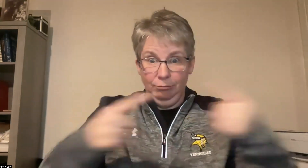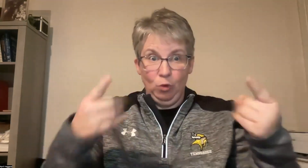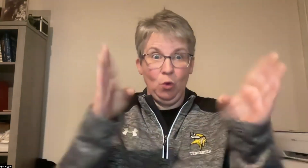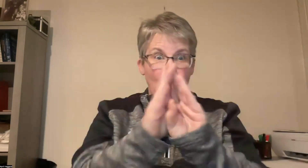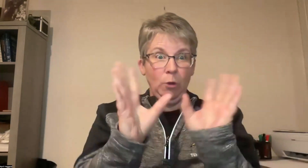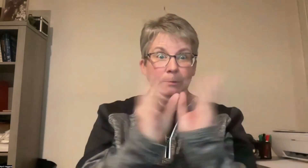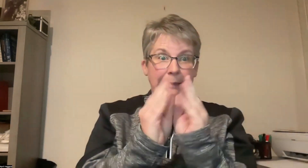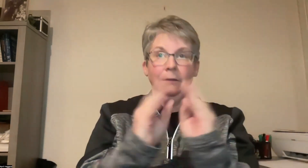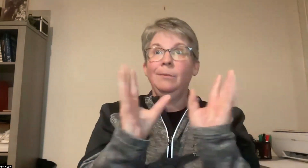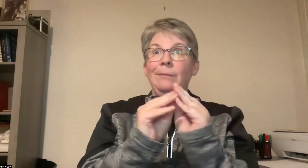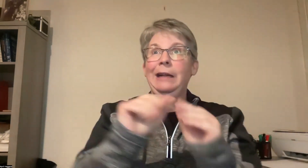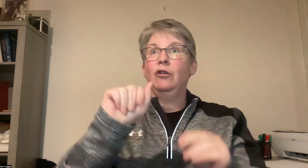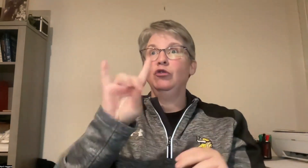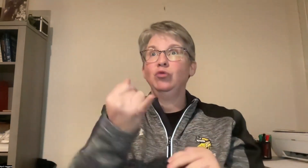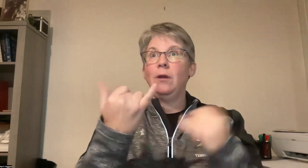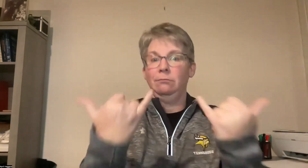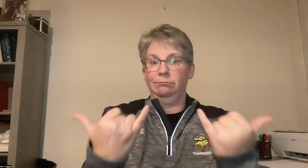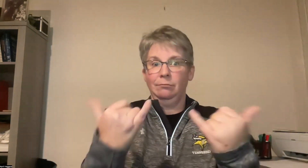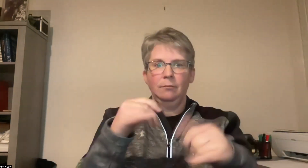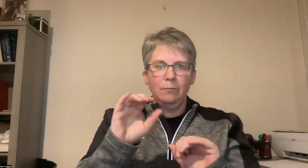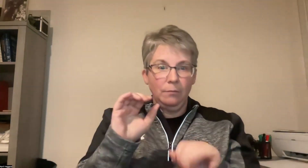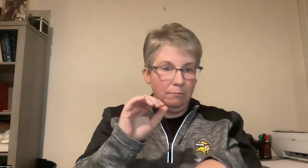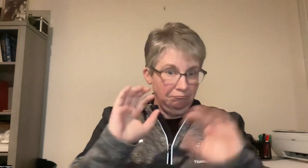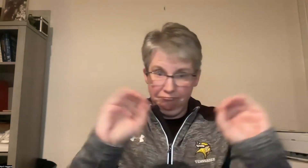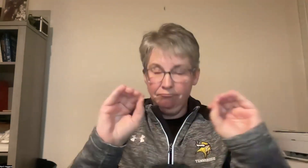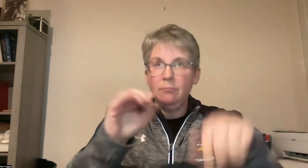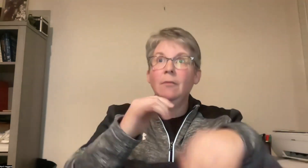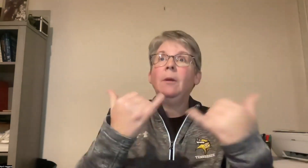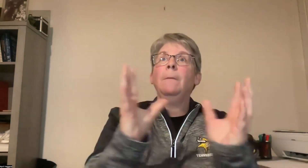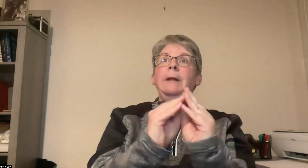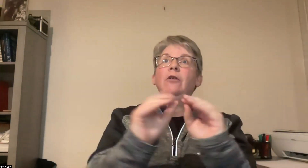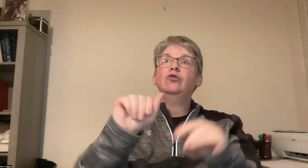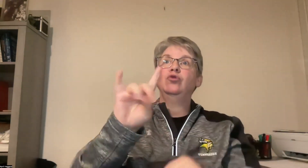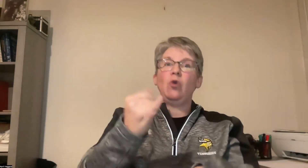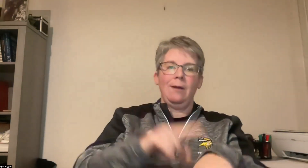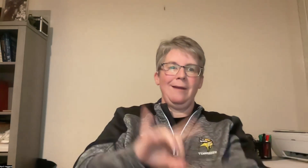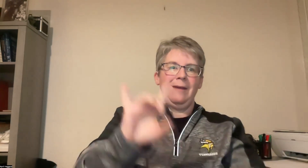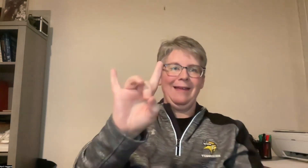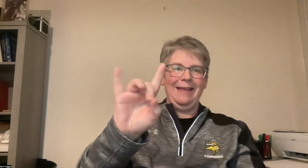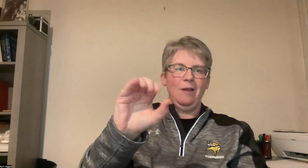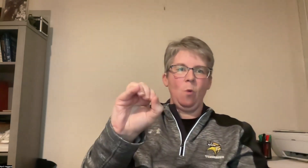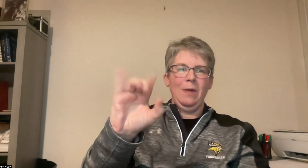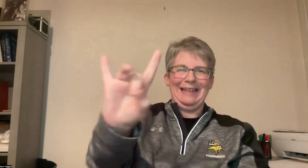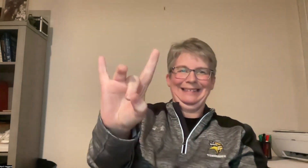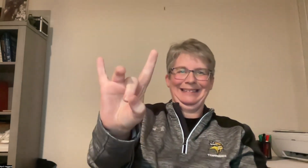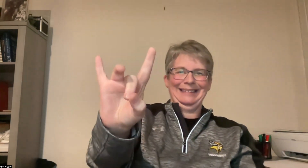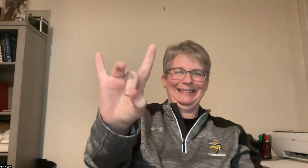Okay, if there's no objection, no disagreement, we'll go ahead and close the meeting. Oh. Nope, Jennifer has no objection. We'll close the meeting